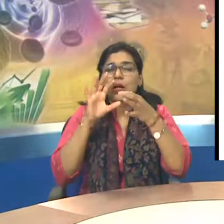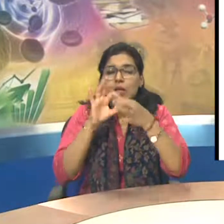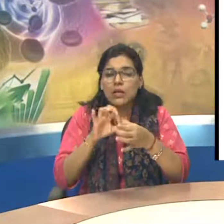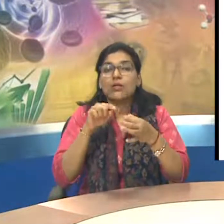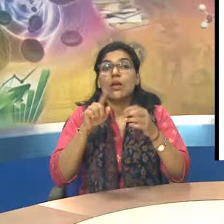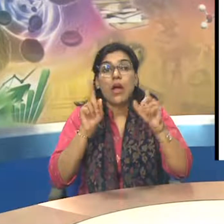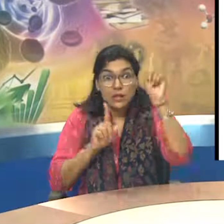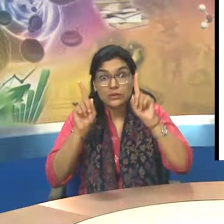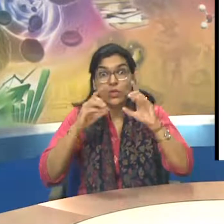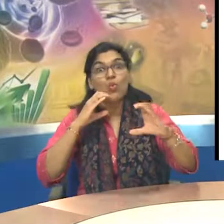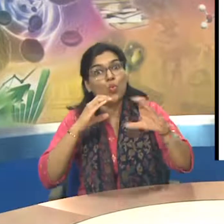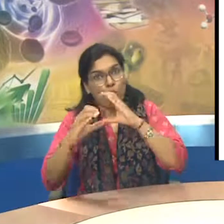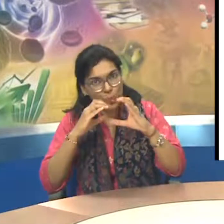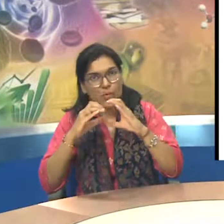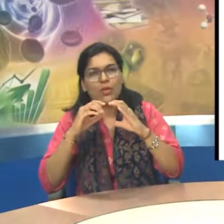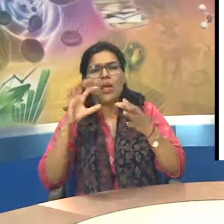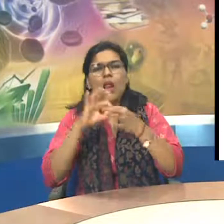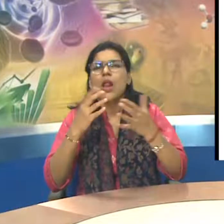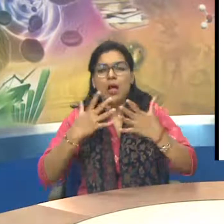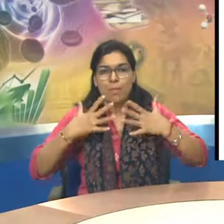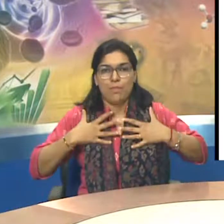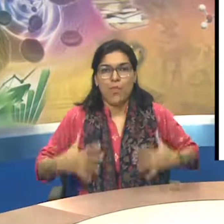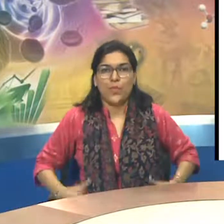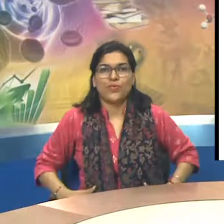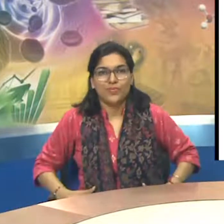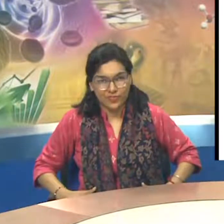Gestural communication.